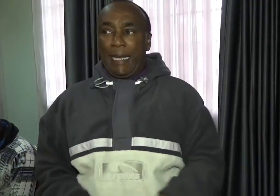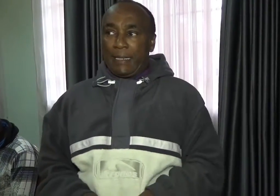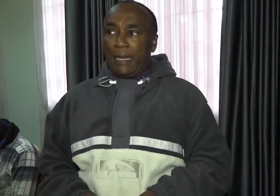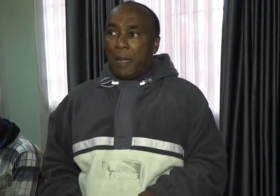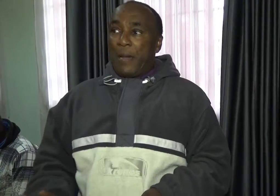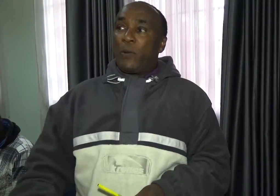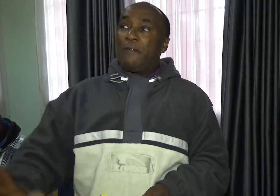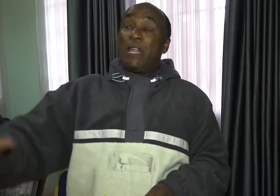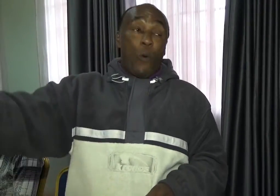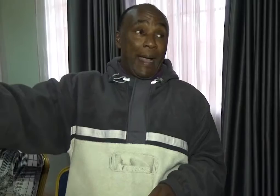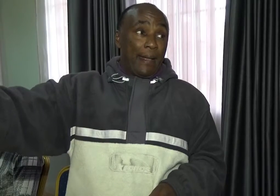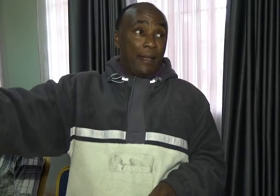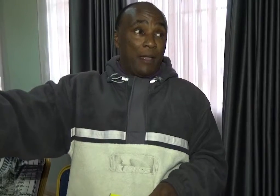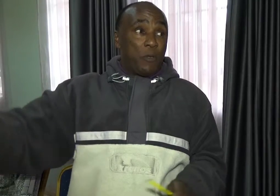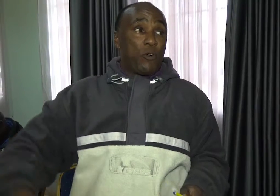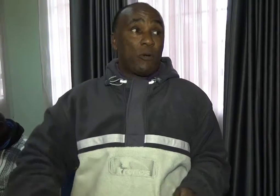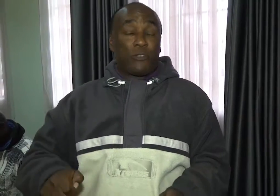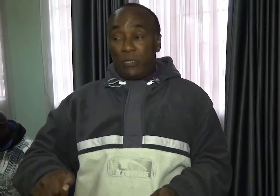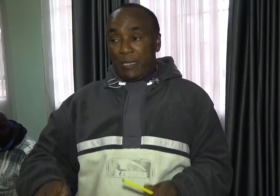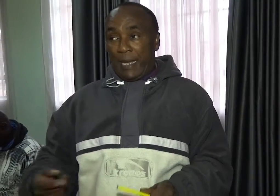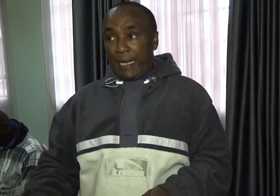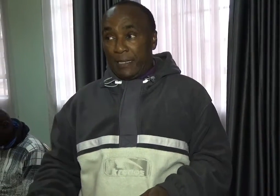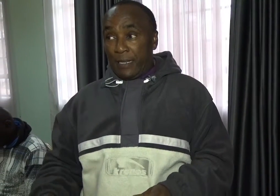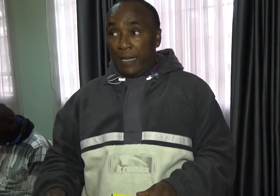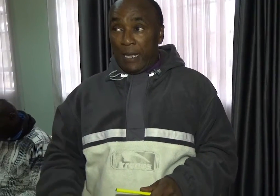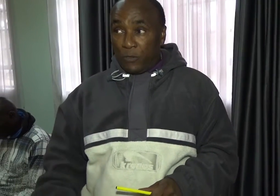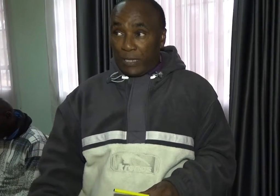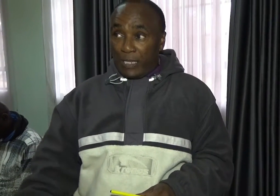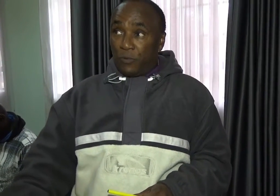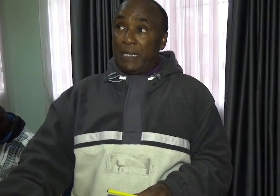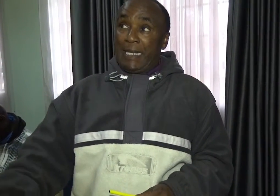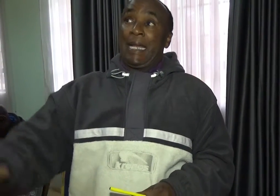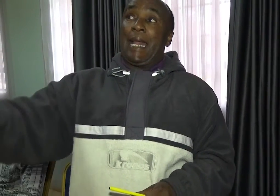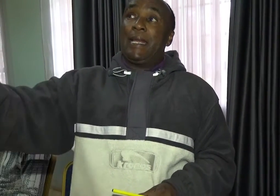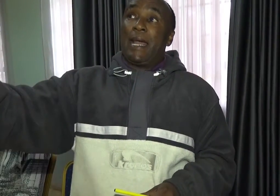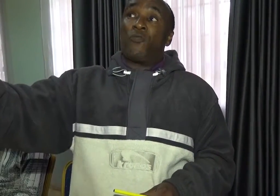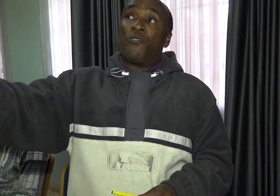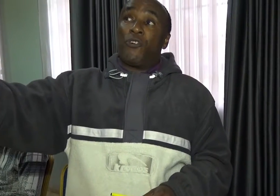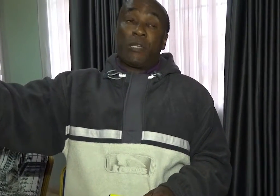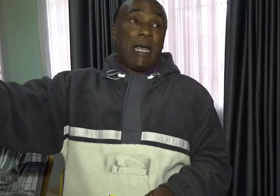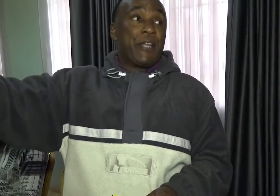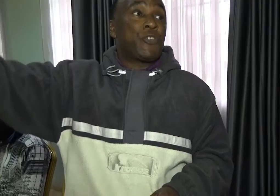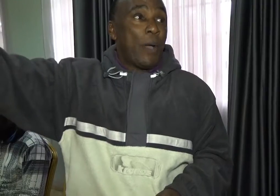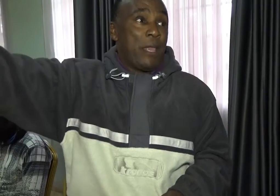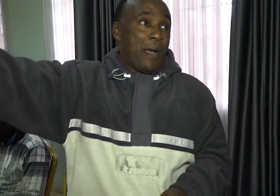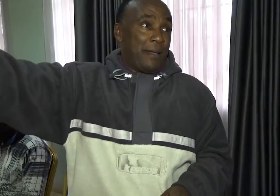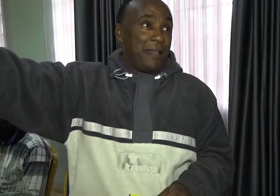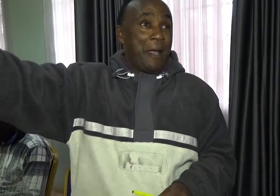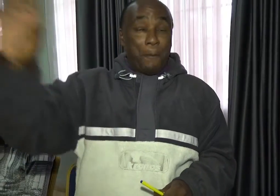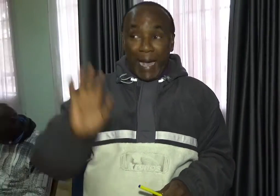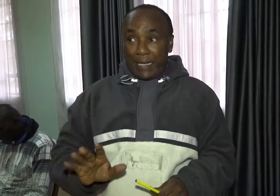politics, and the rest. But wherever they were, because I was using the crutches, it was a little bit inclined. I could not reach where